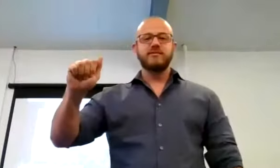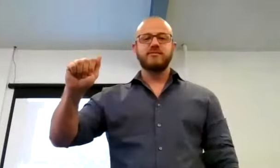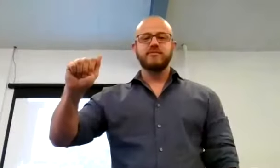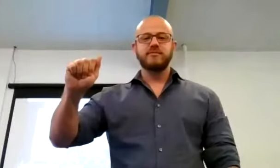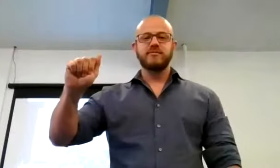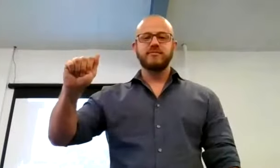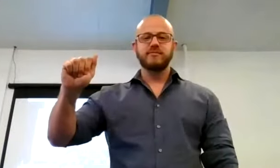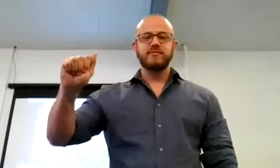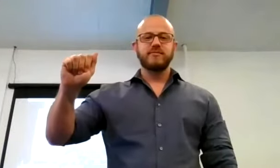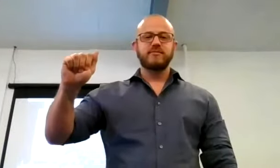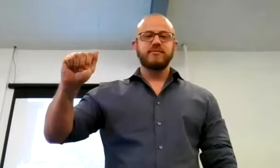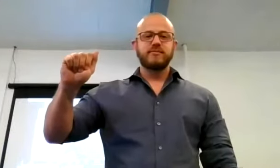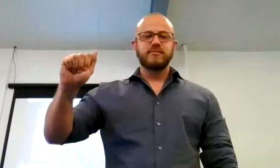Here's A,